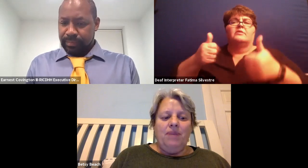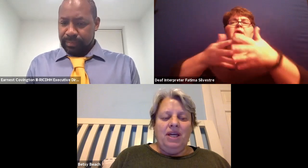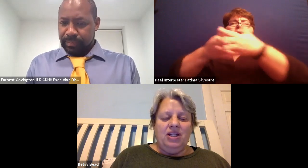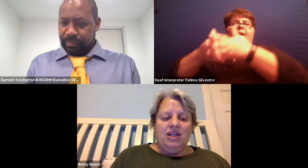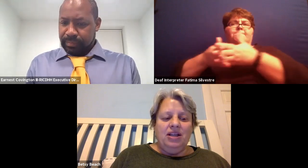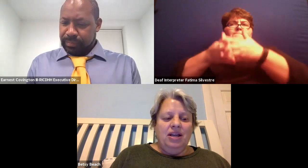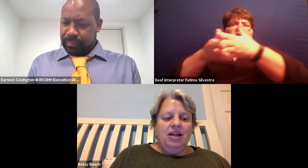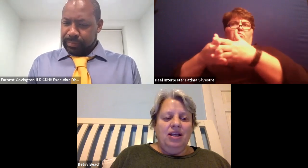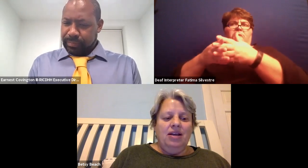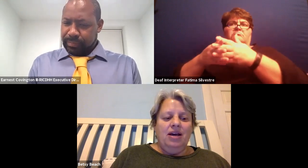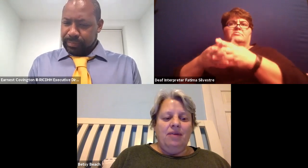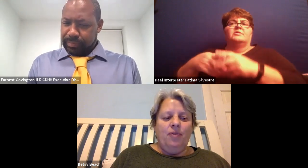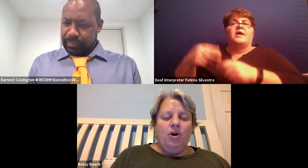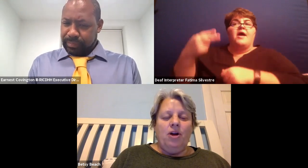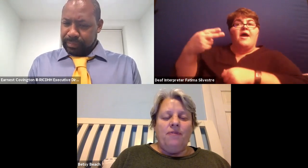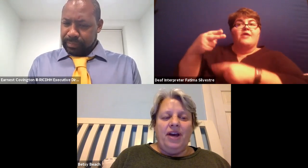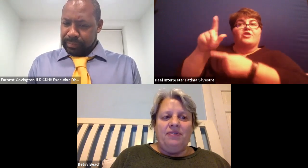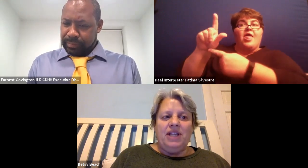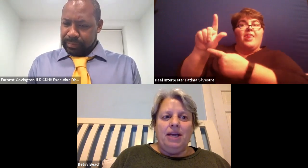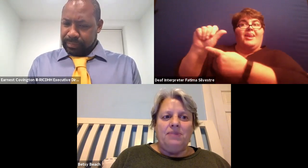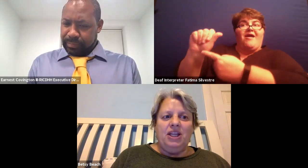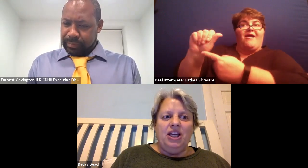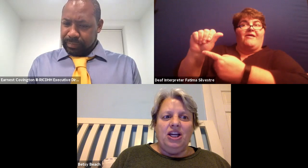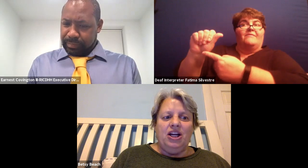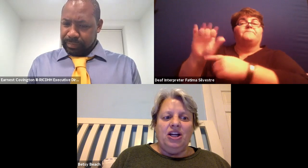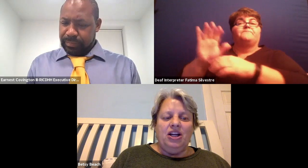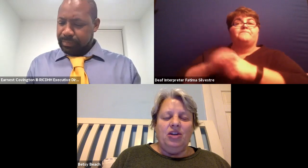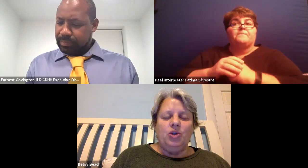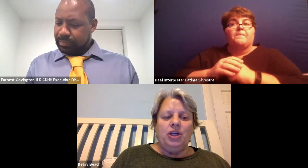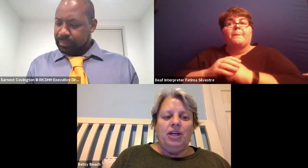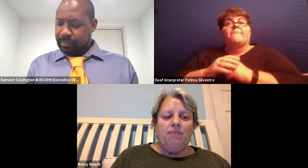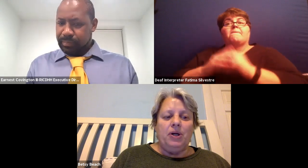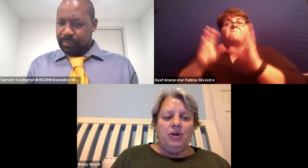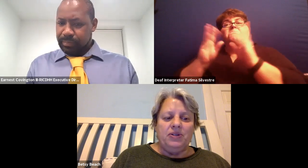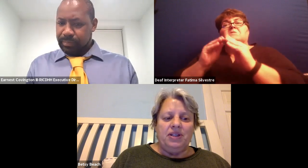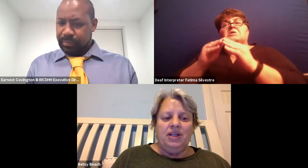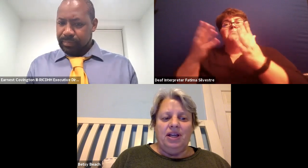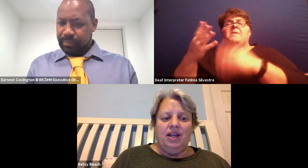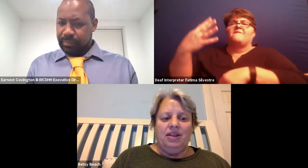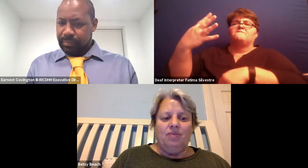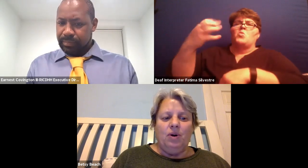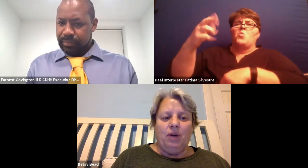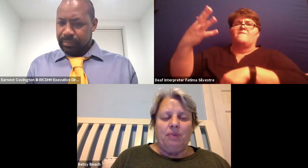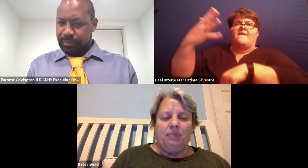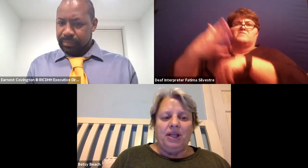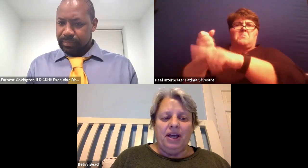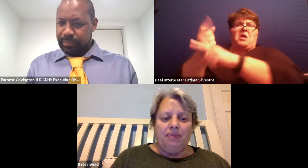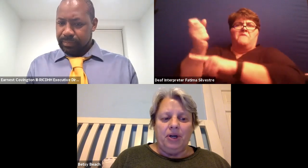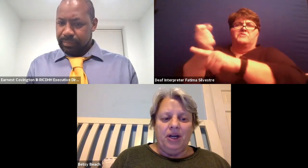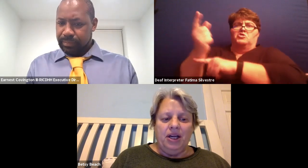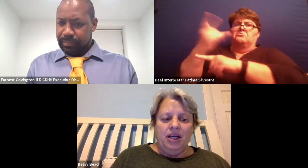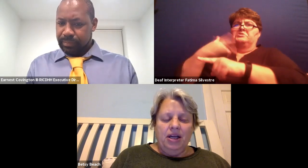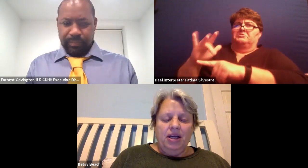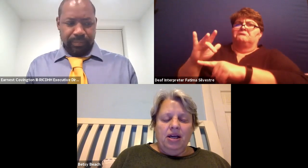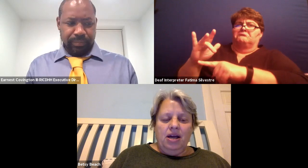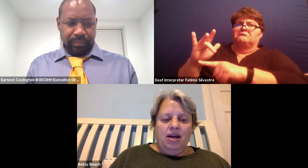We meet 4 or 5 times a year, usually in person at the Warwick Public